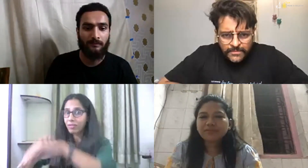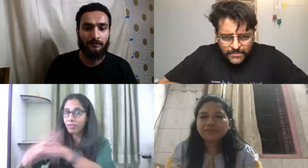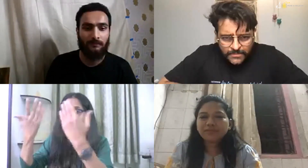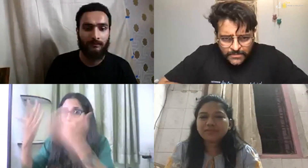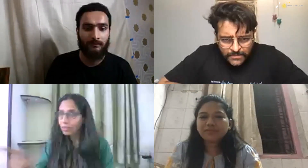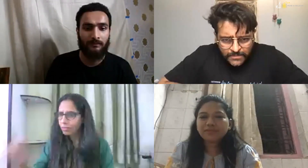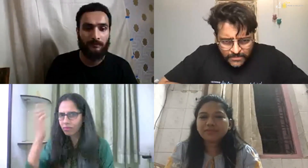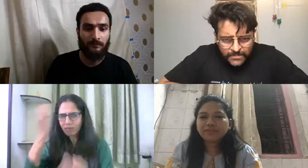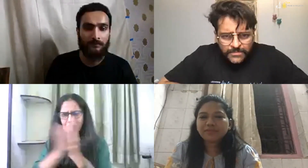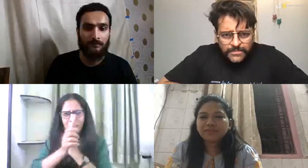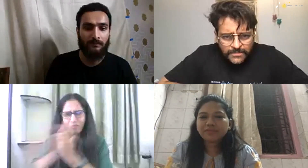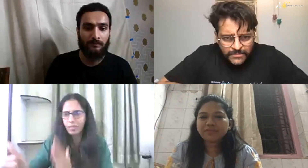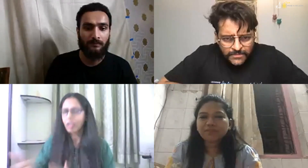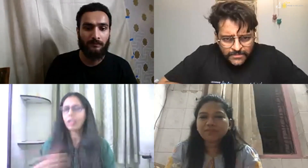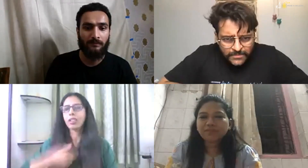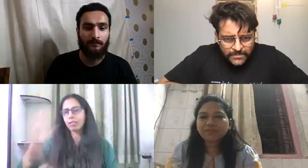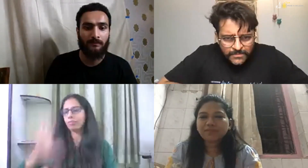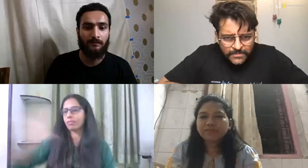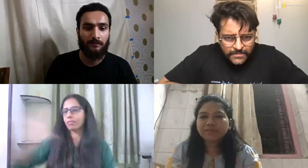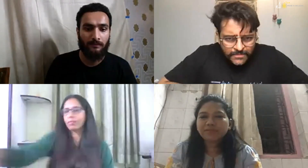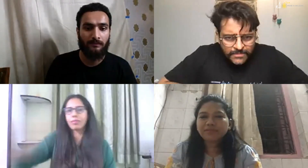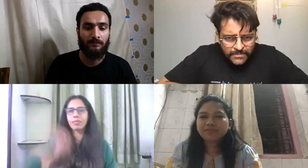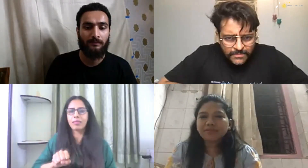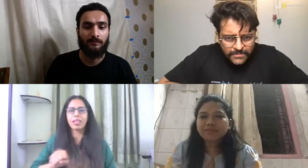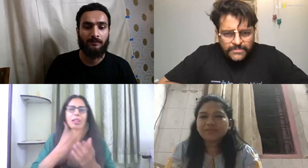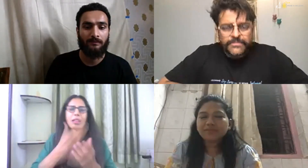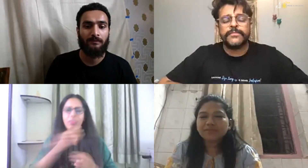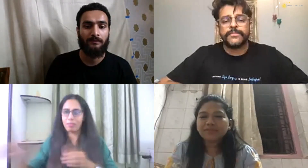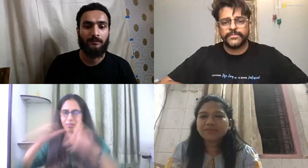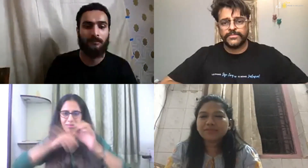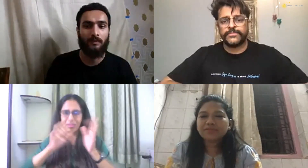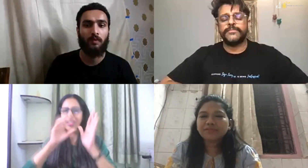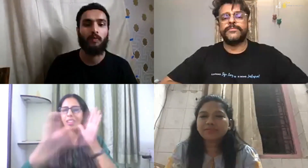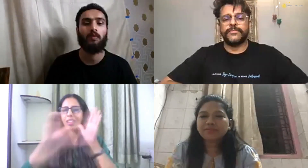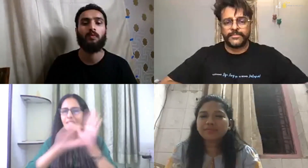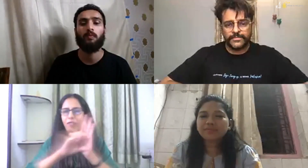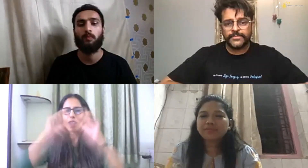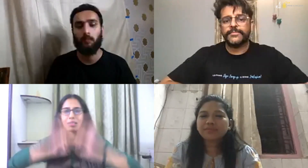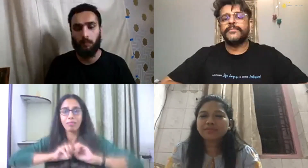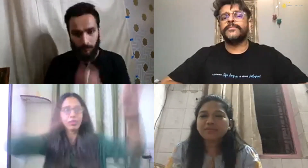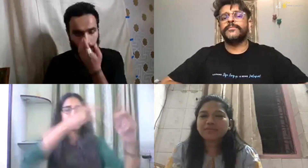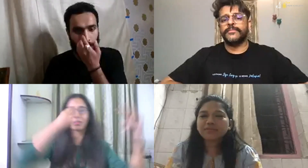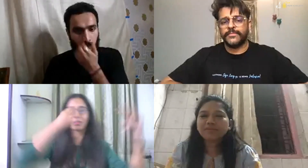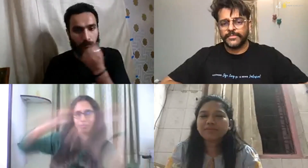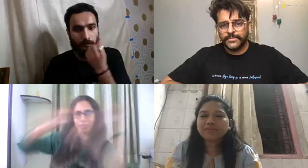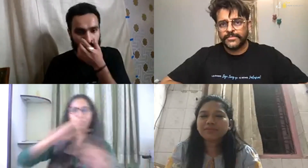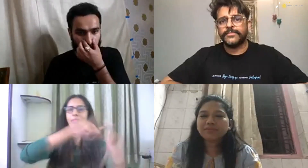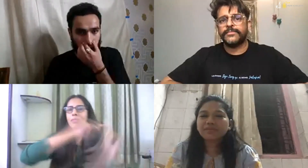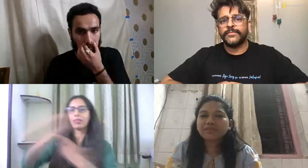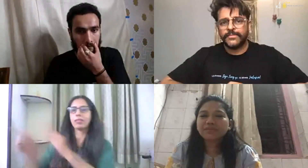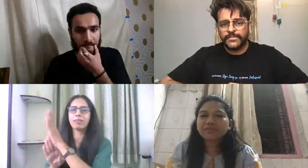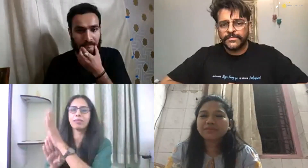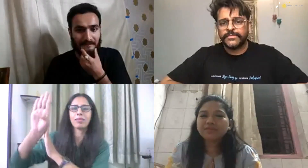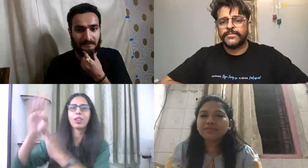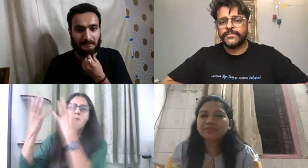you have your own ideas, if I would see that yeah you have the skills, I would definitely like to have you with me, and will then